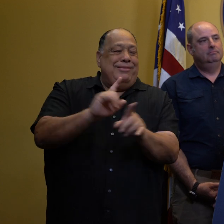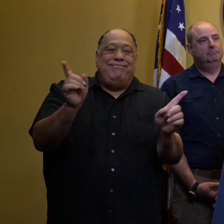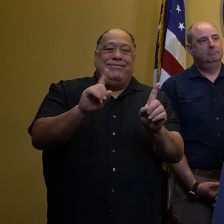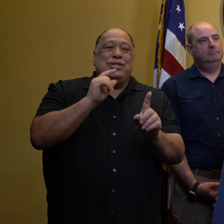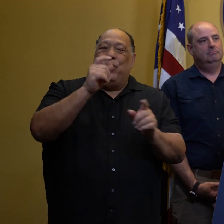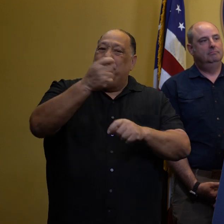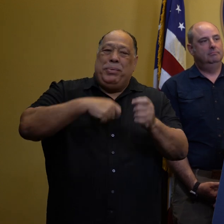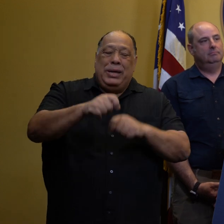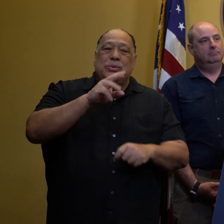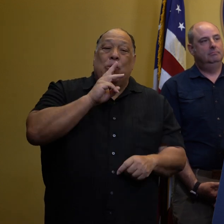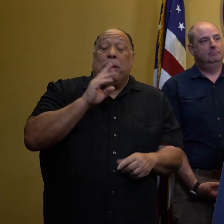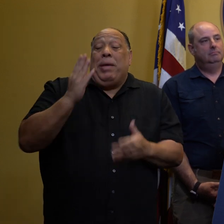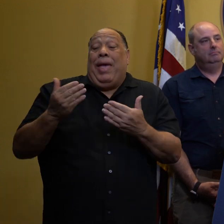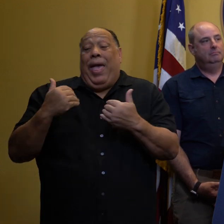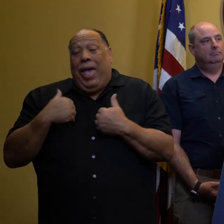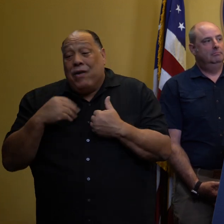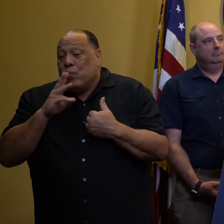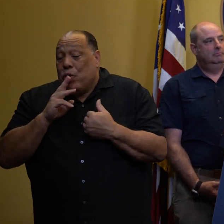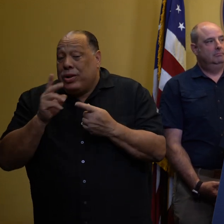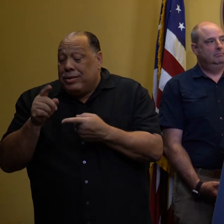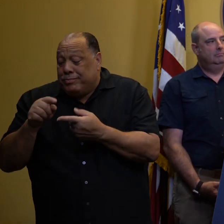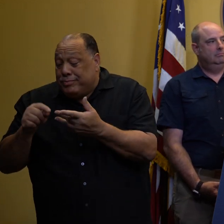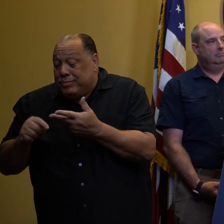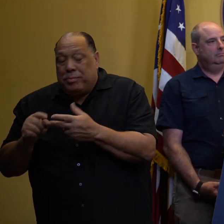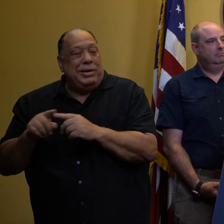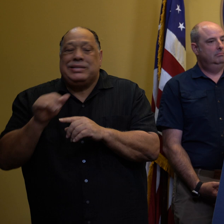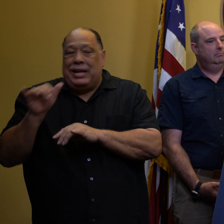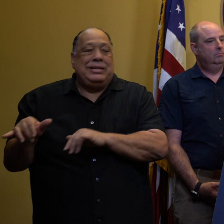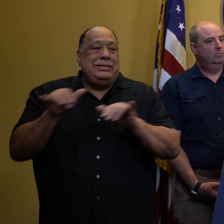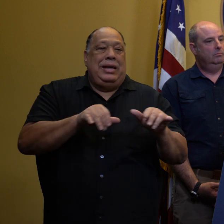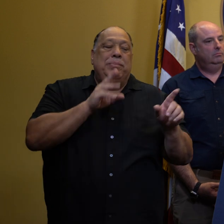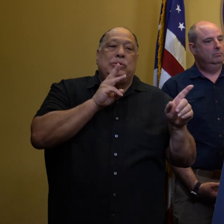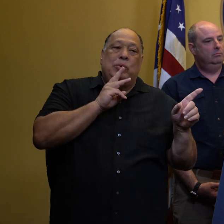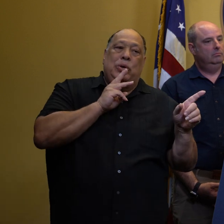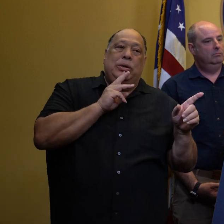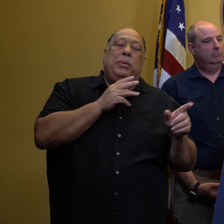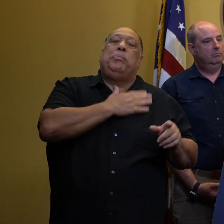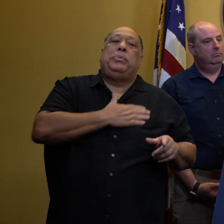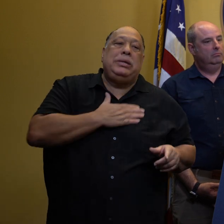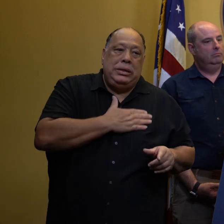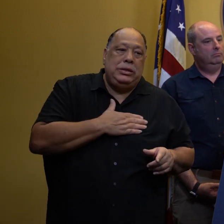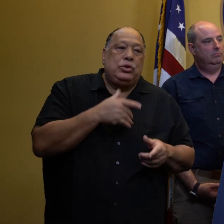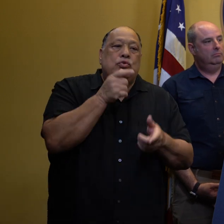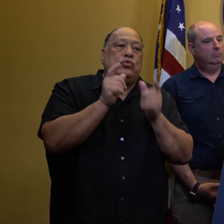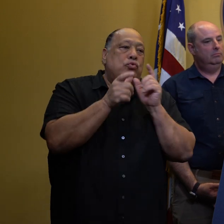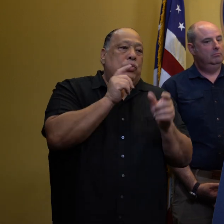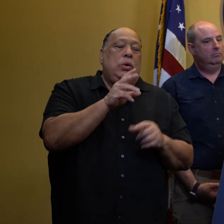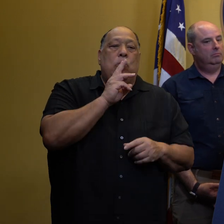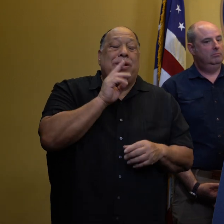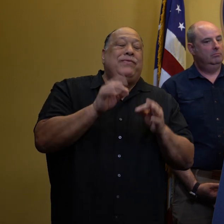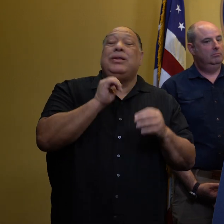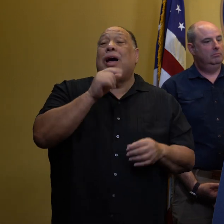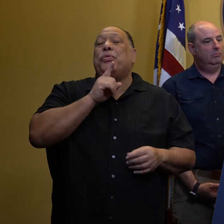replacements for, and they contain water, but they're not the same. And so please drink water. If you're not thirsty,